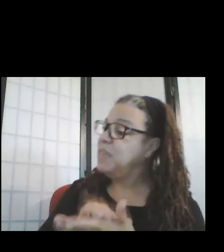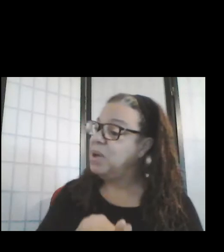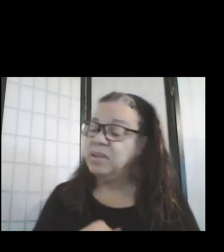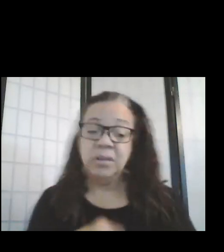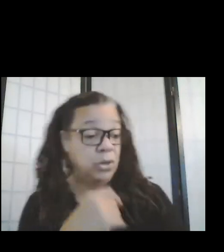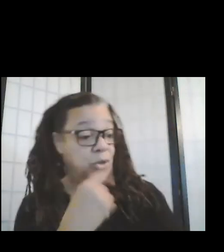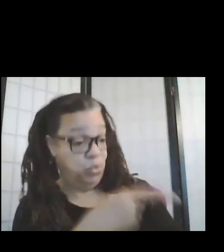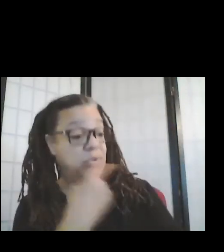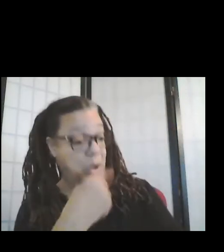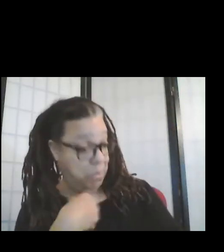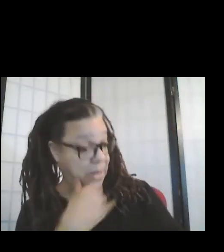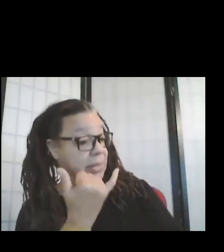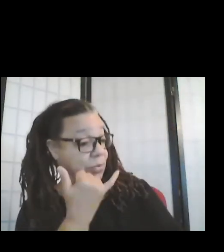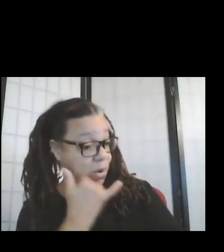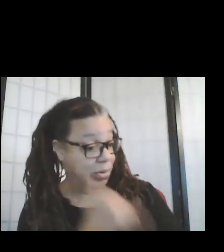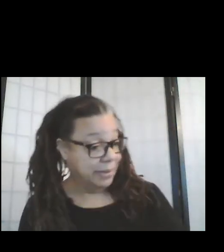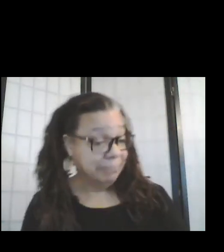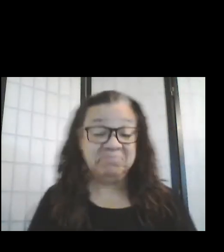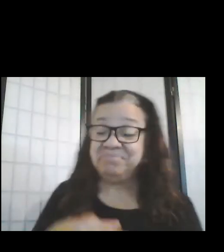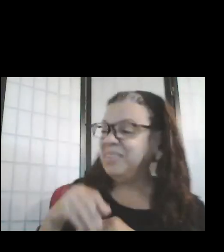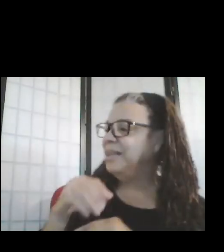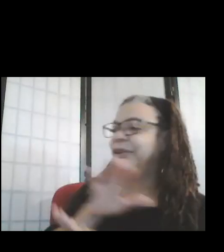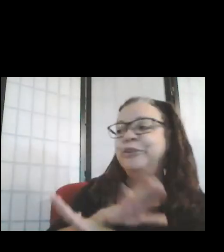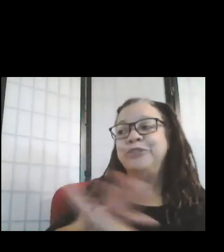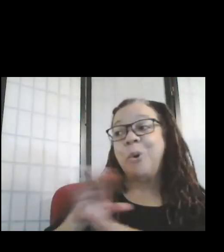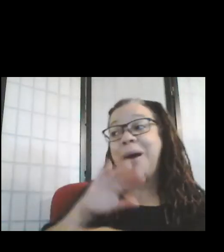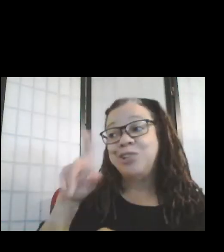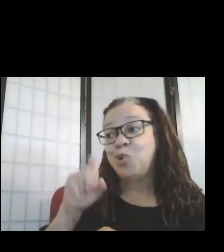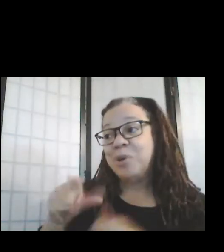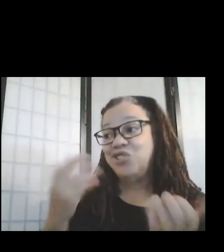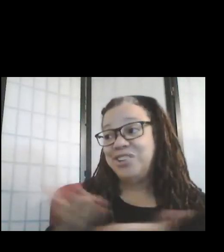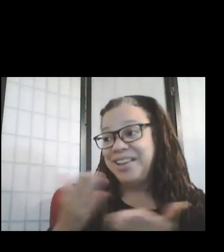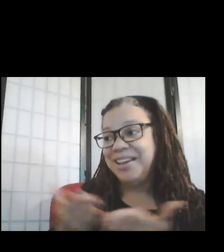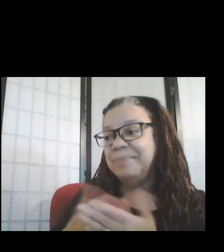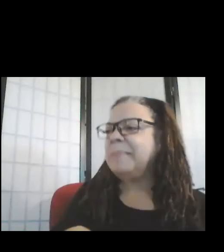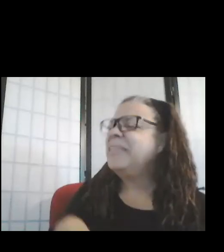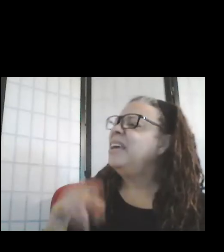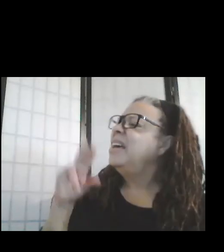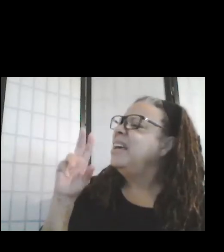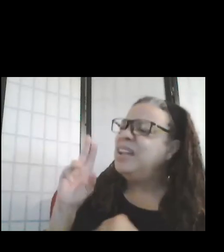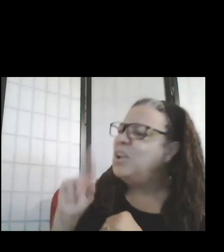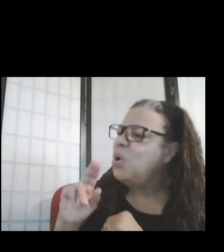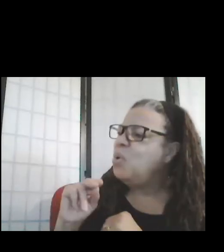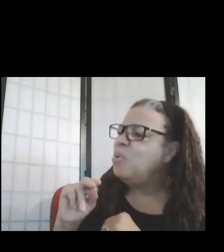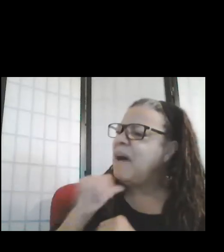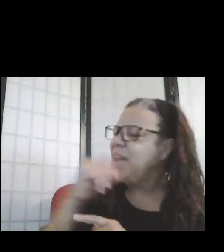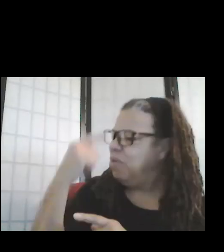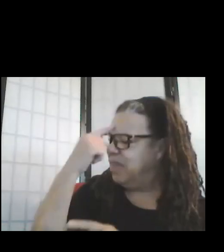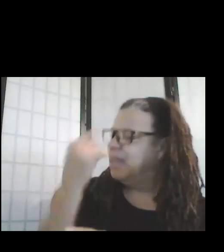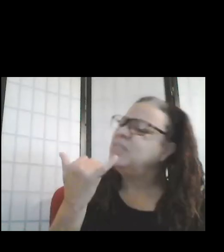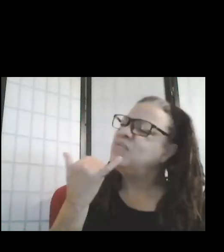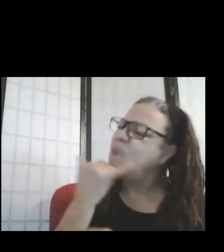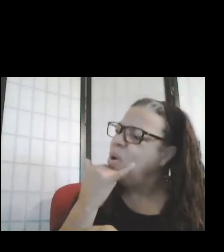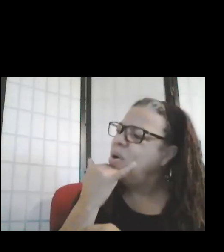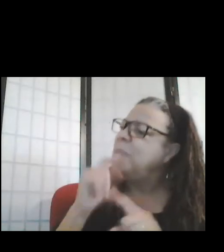it? Morris should have known. Don't ask a question here. No, he sighed. I don't think so. And yet